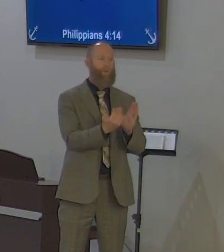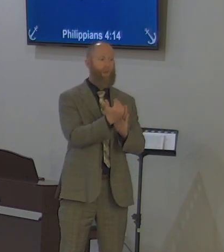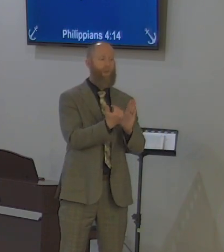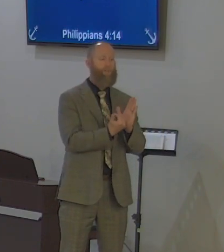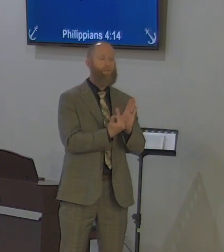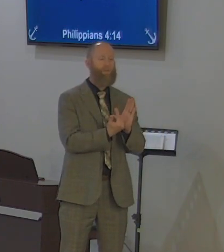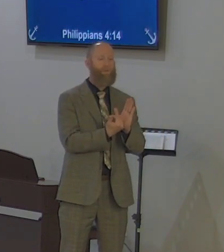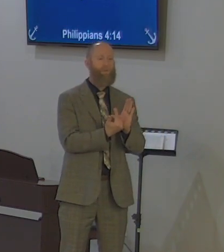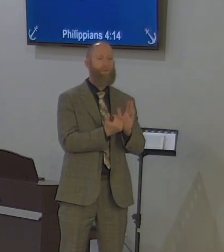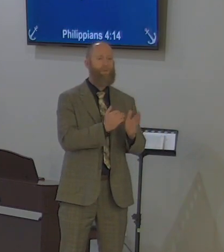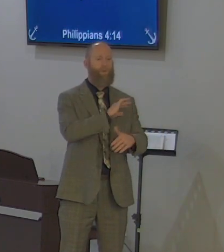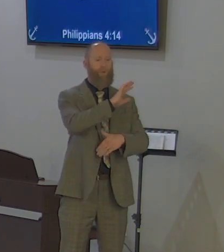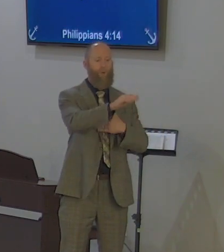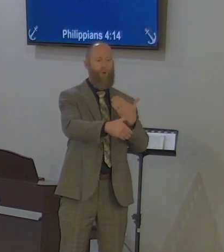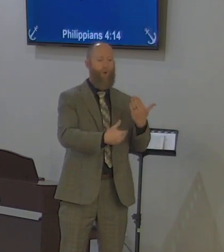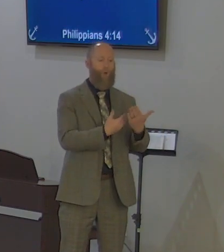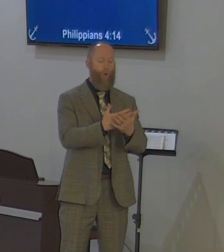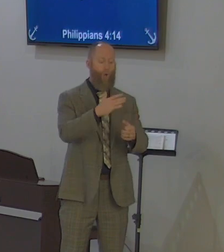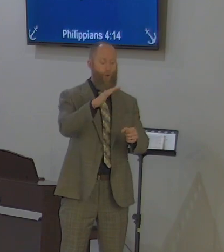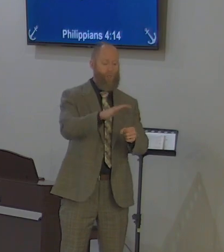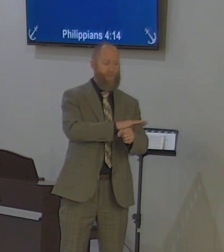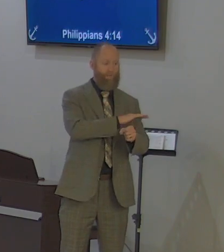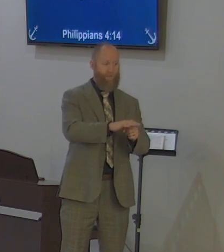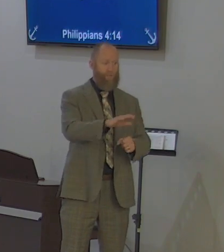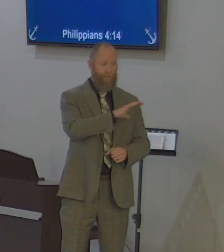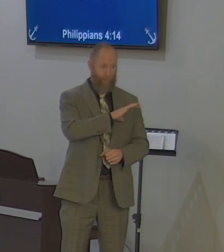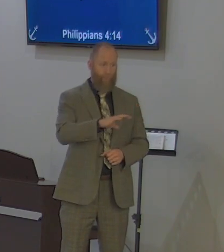The all-sufficient Christ is sufficient for all things.